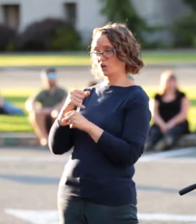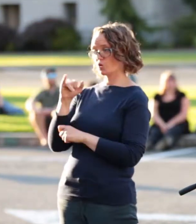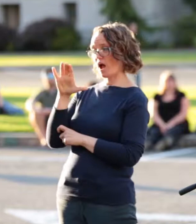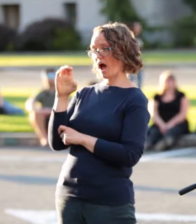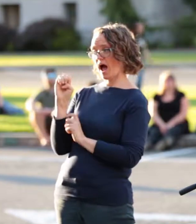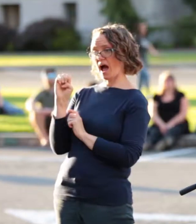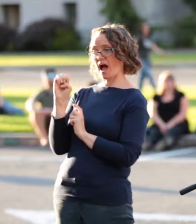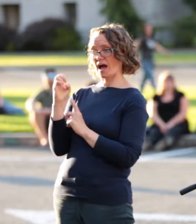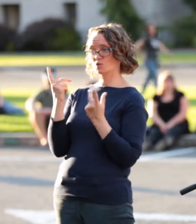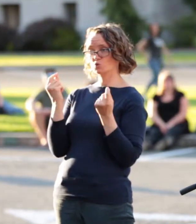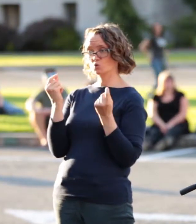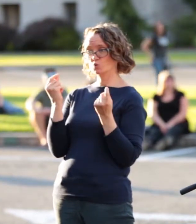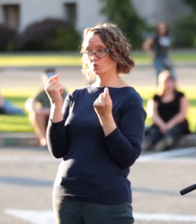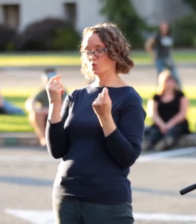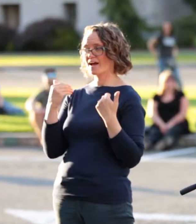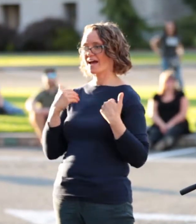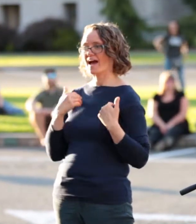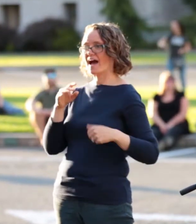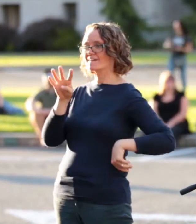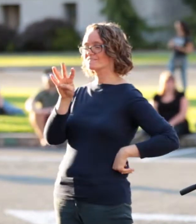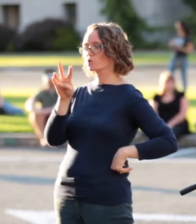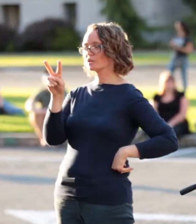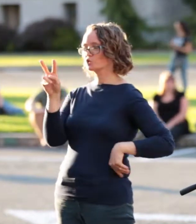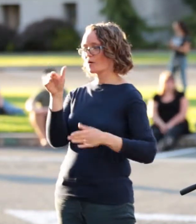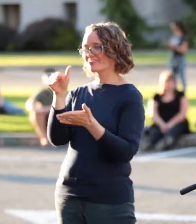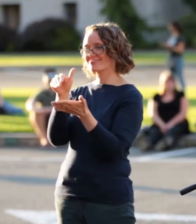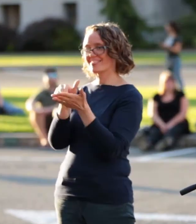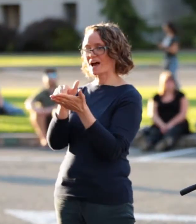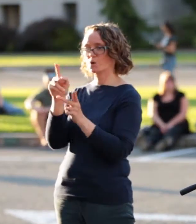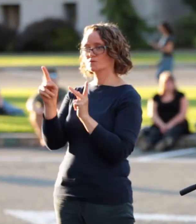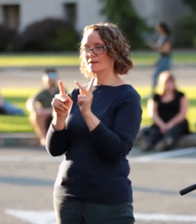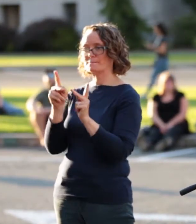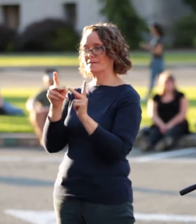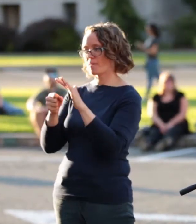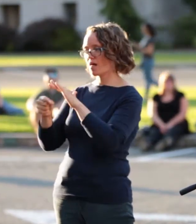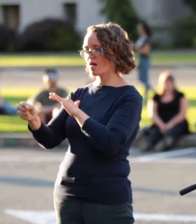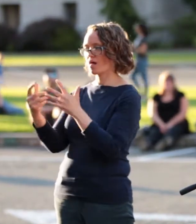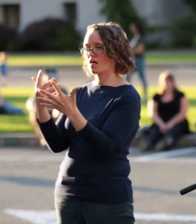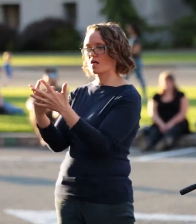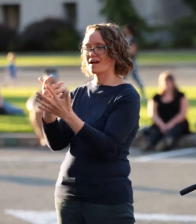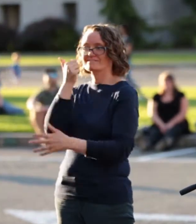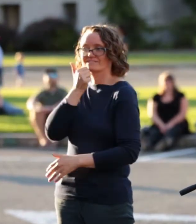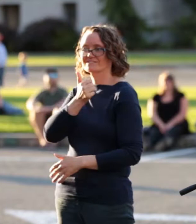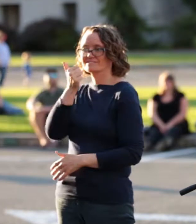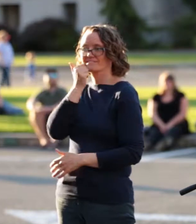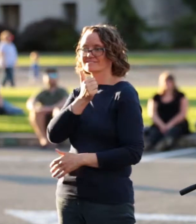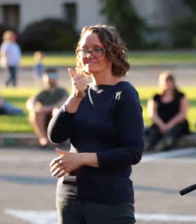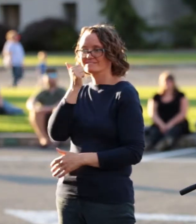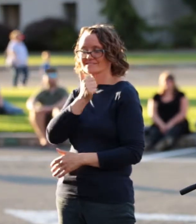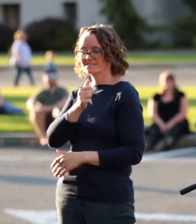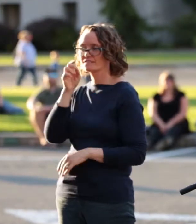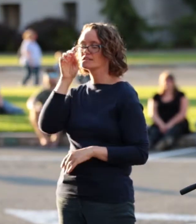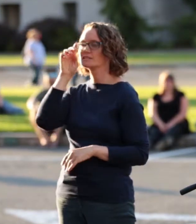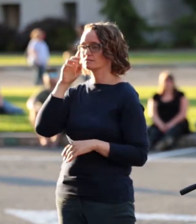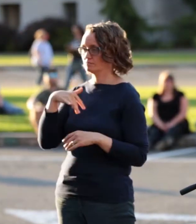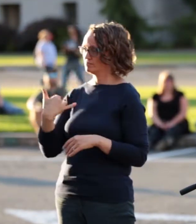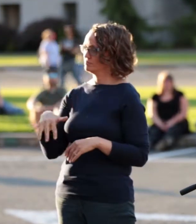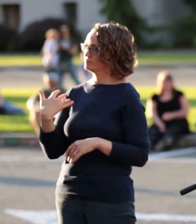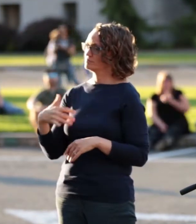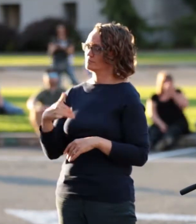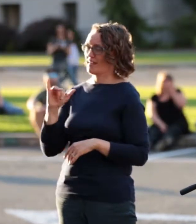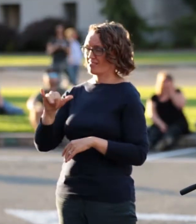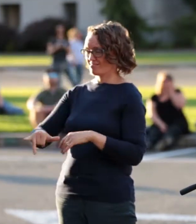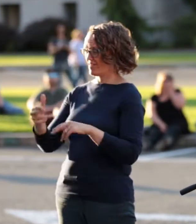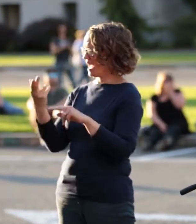about 42,000 people a day in its network of more than 200 detention centers and jails. A huge increase when compared